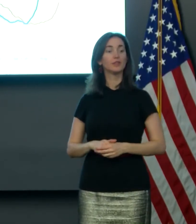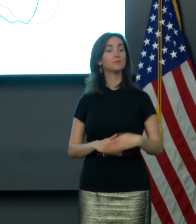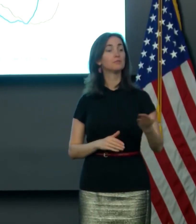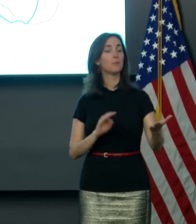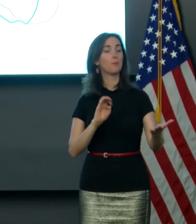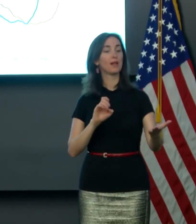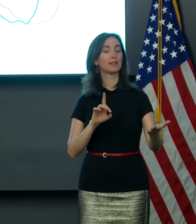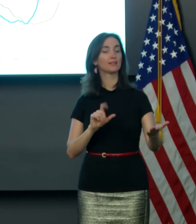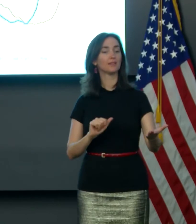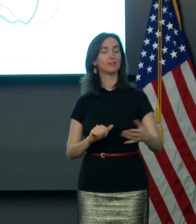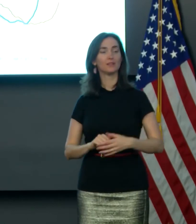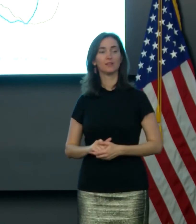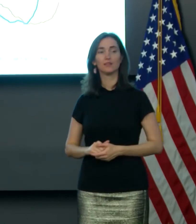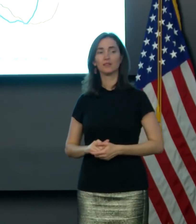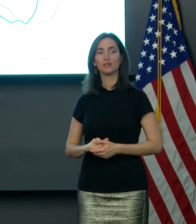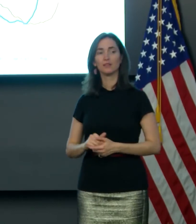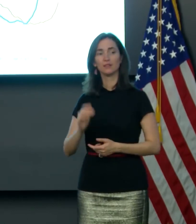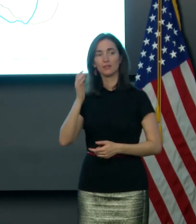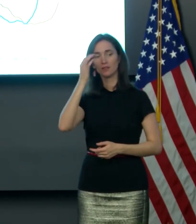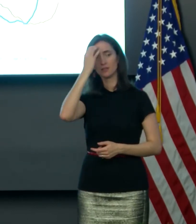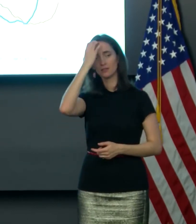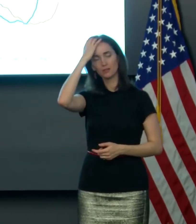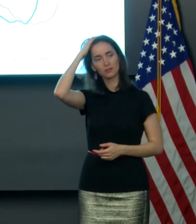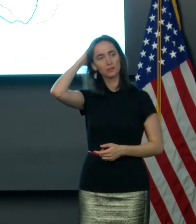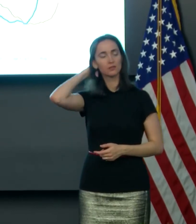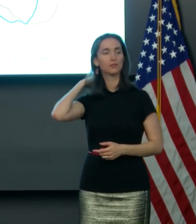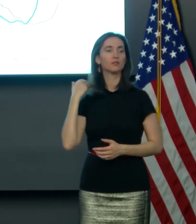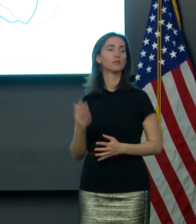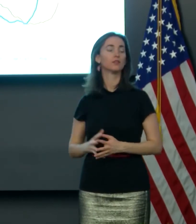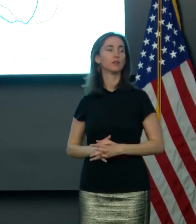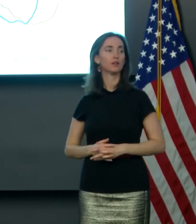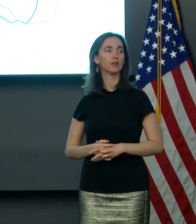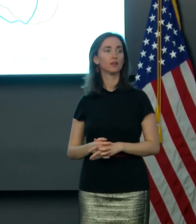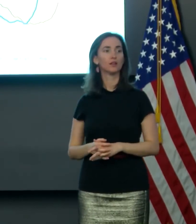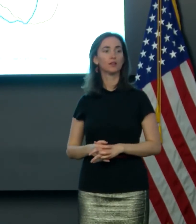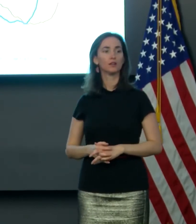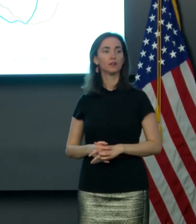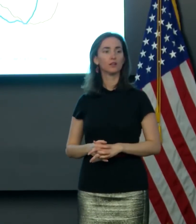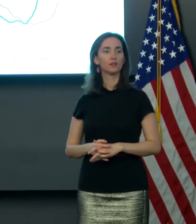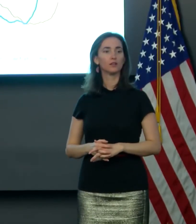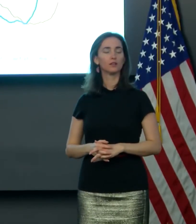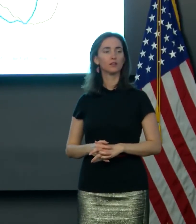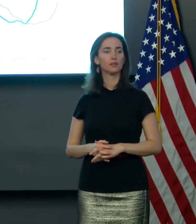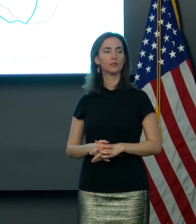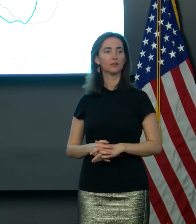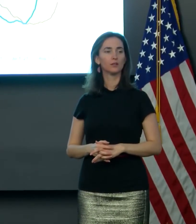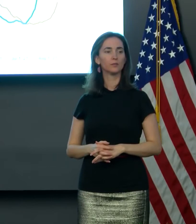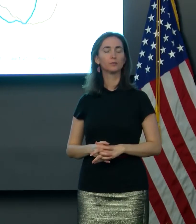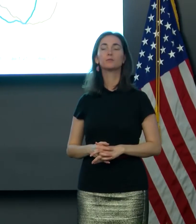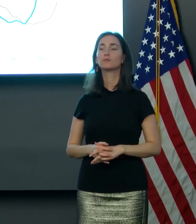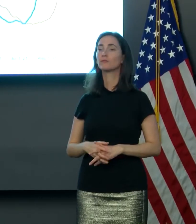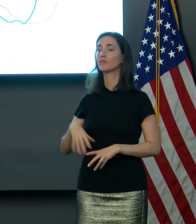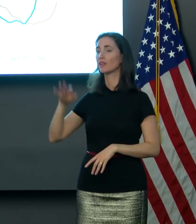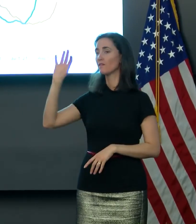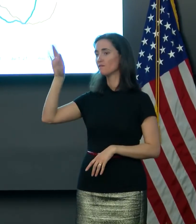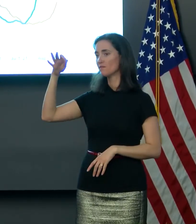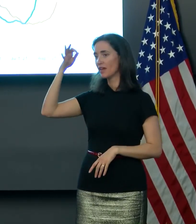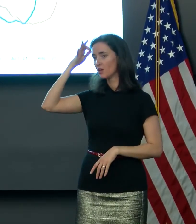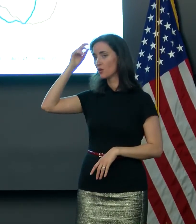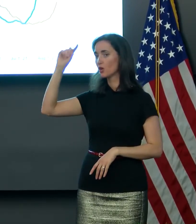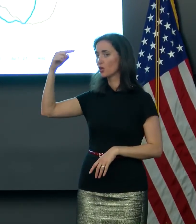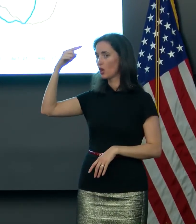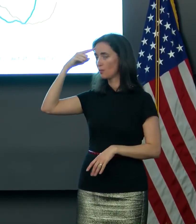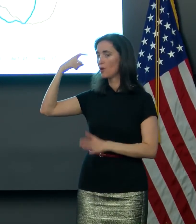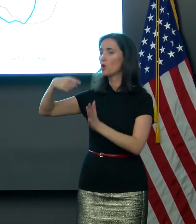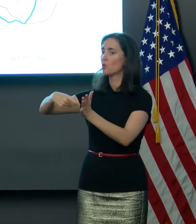Yeah, Melinda. Can you talk through the federal government's requirement that nursing home staff be vaccinated?